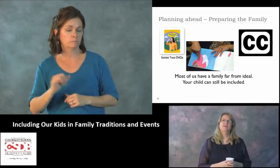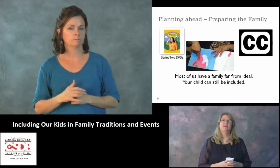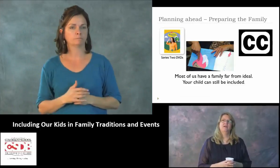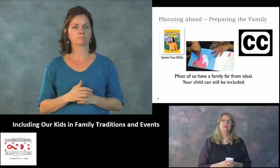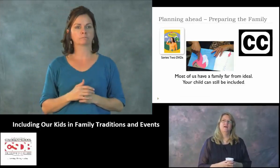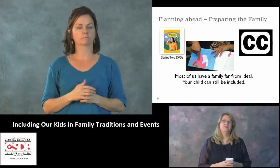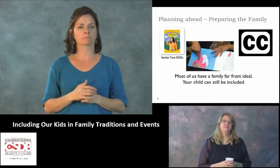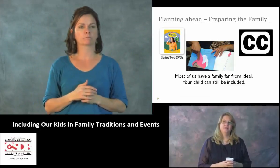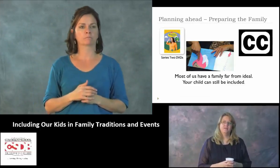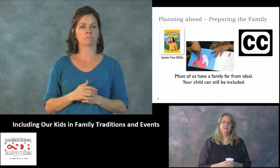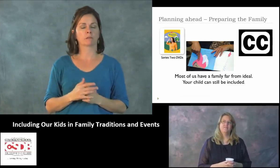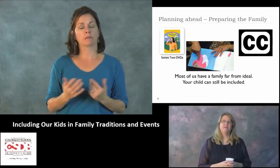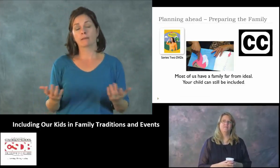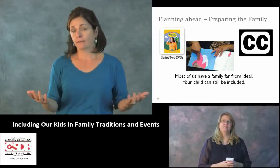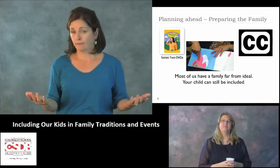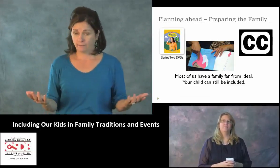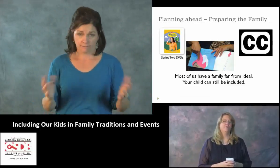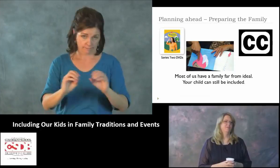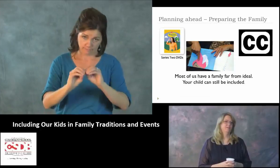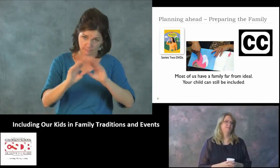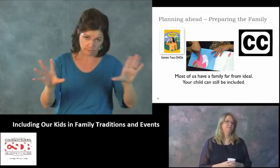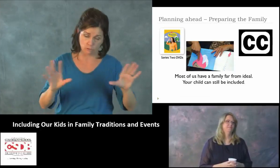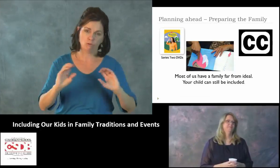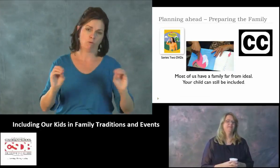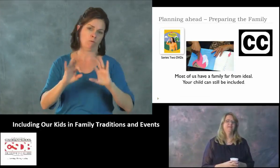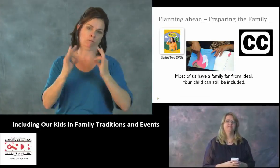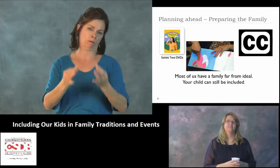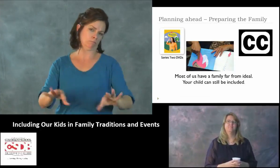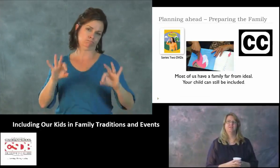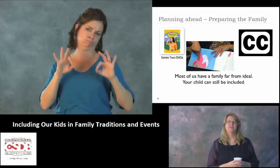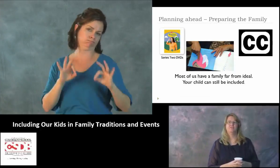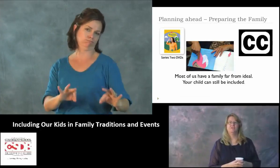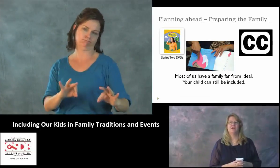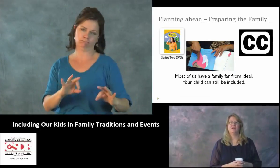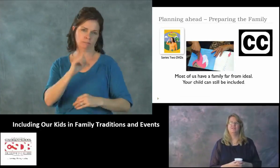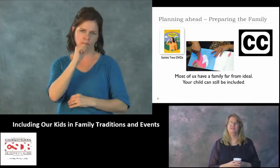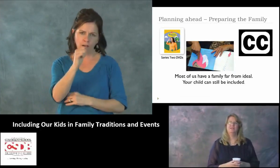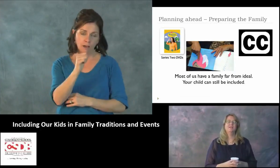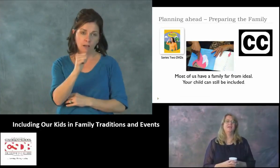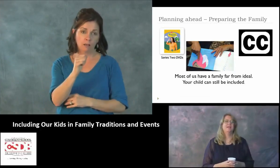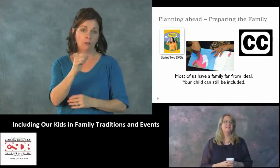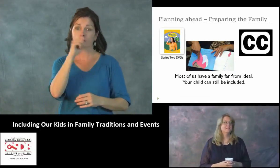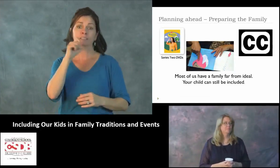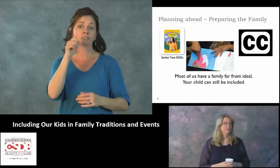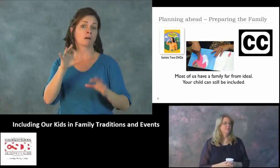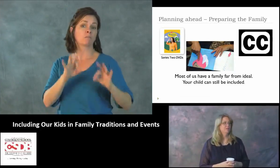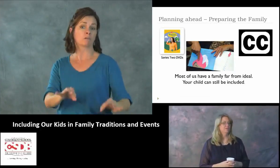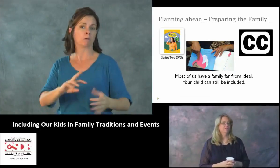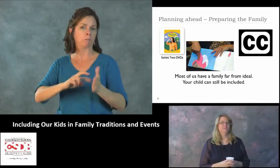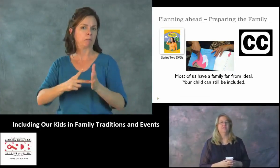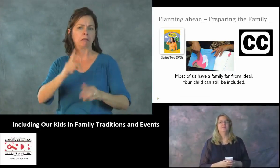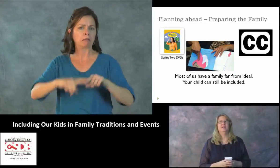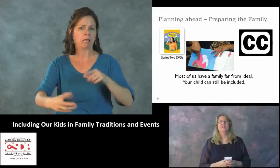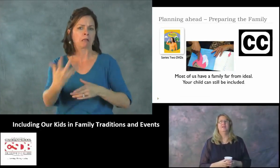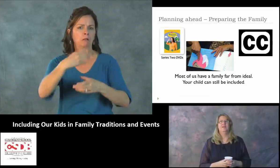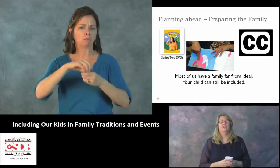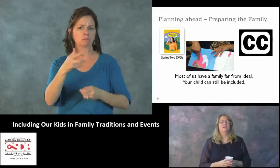Certainly, none of our families are perfect. That doesn't mean that your child can't still be